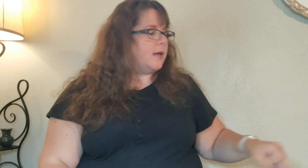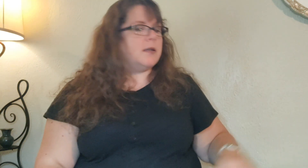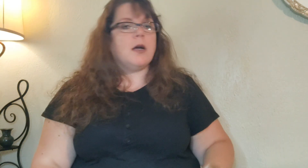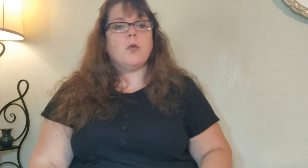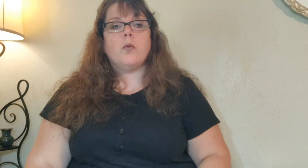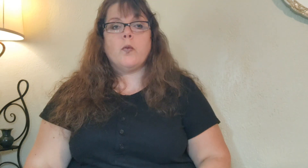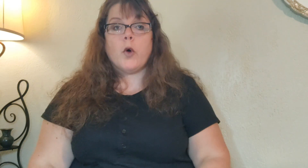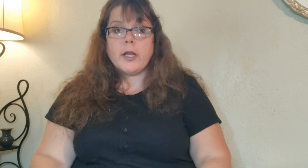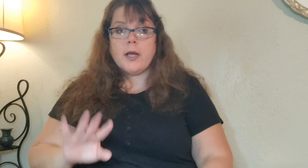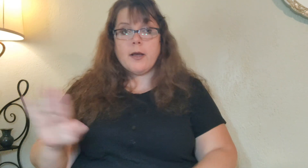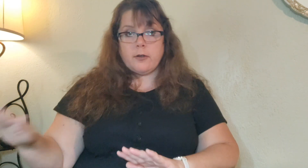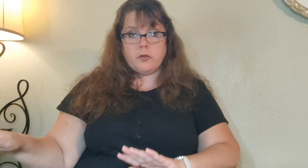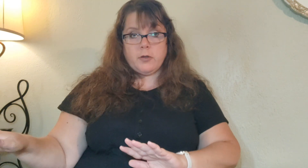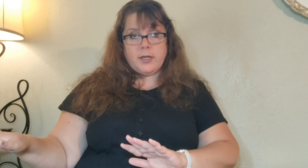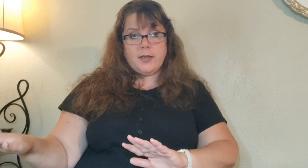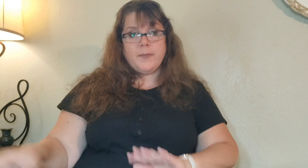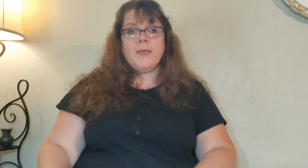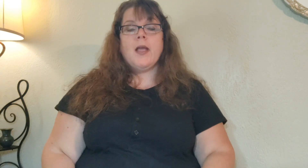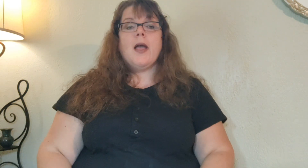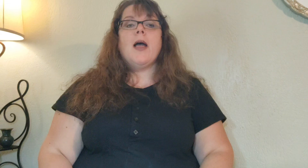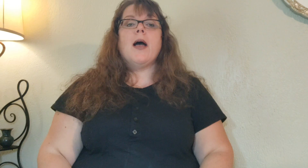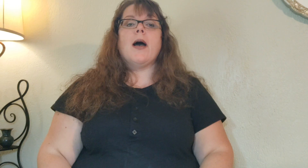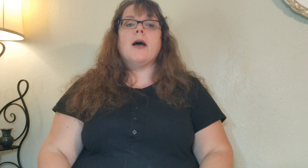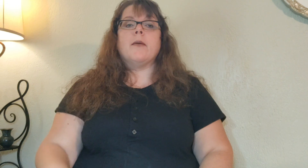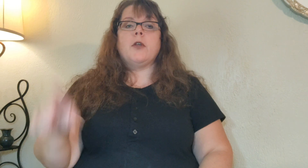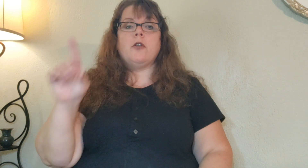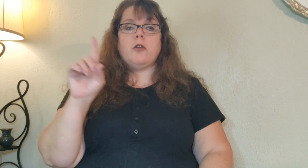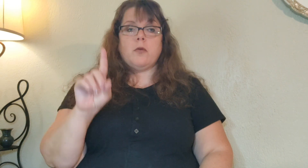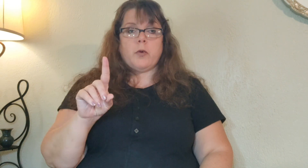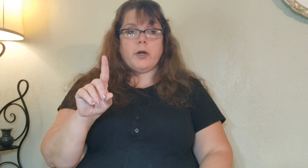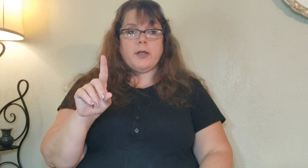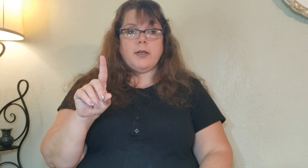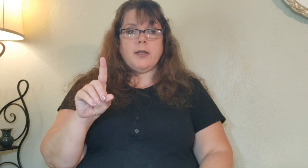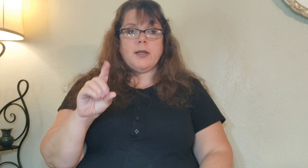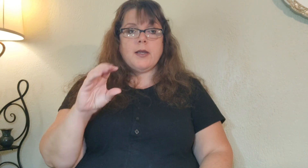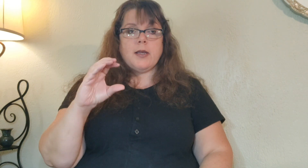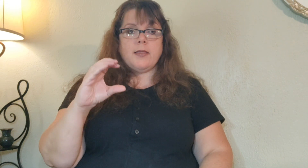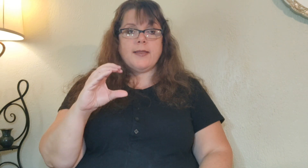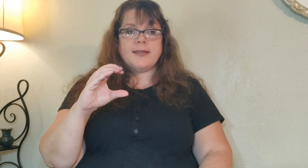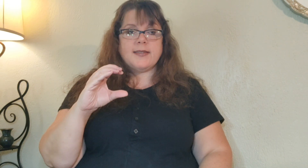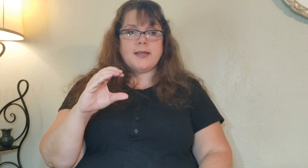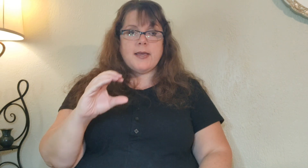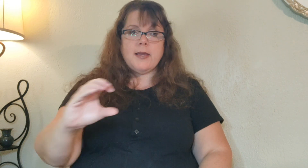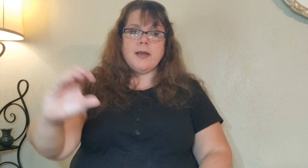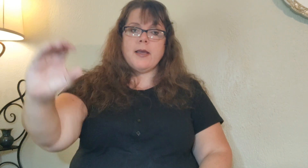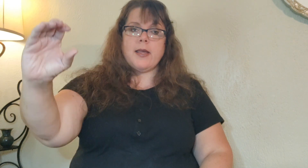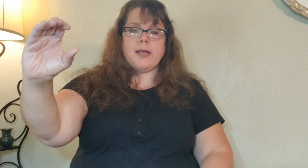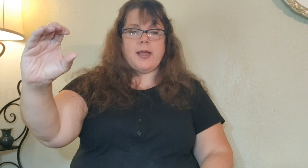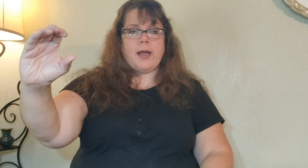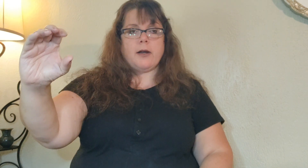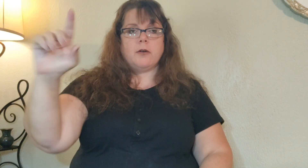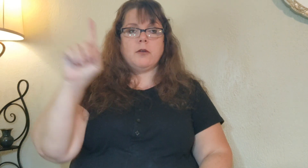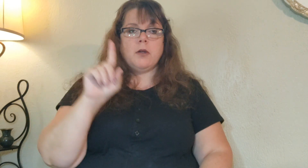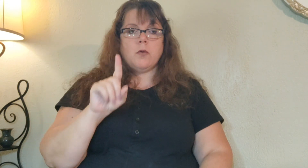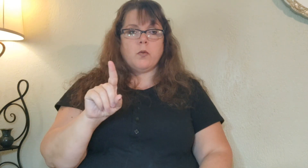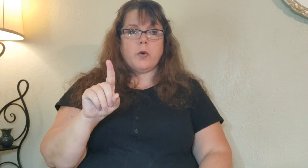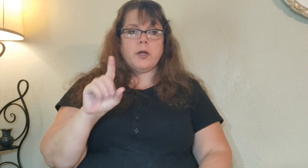And 100, you do 1, then the C and out.